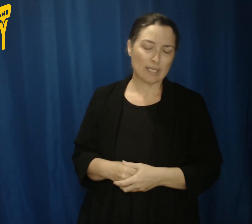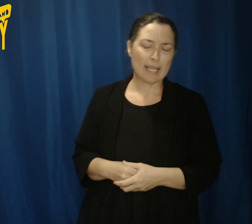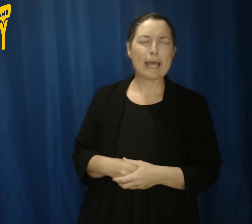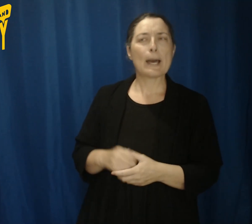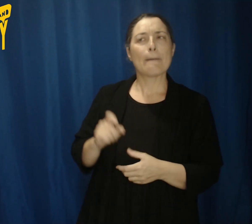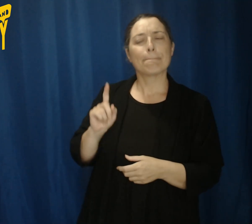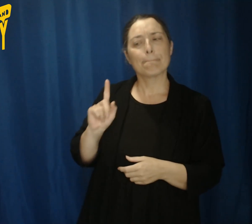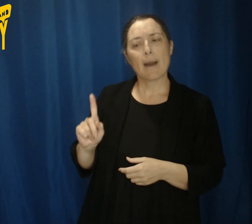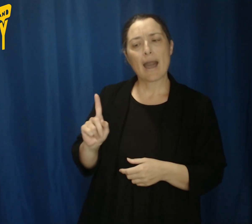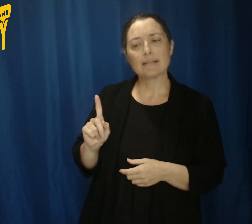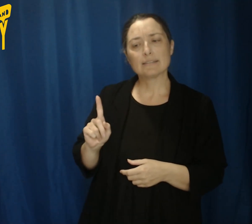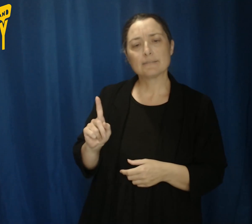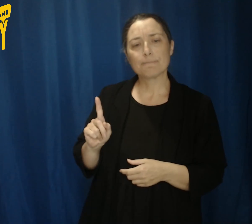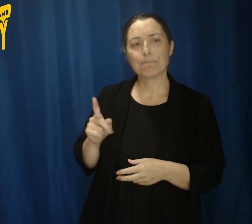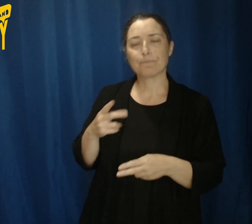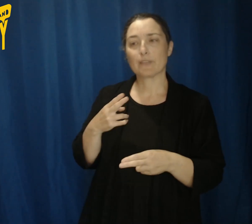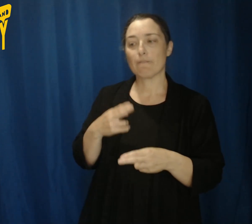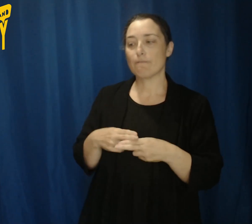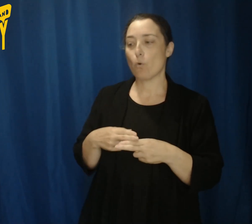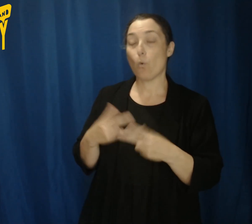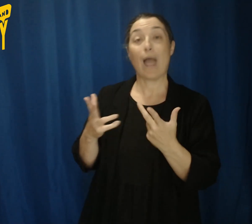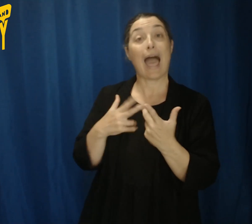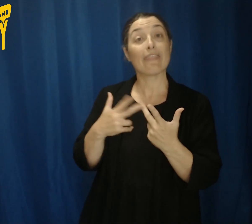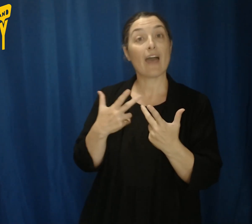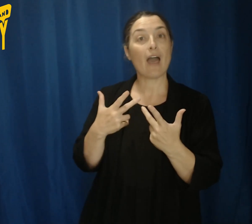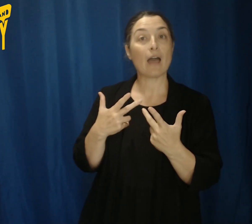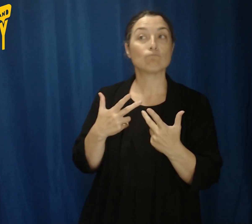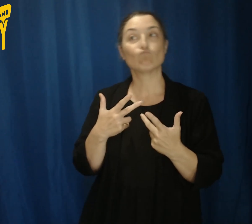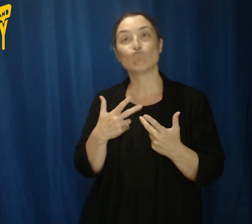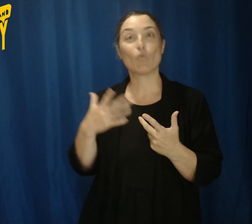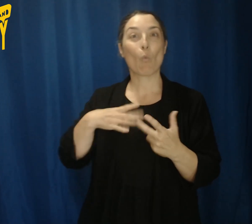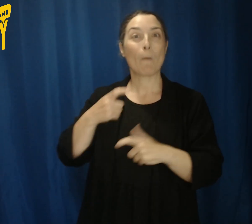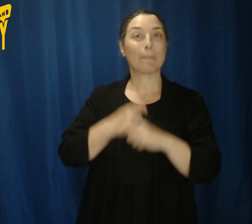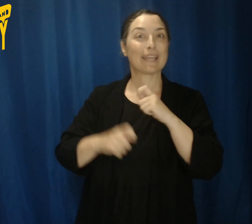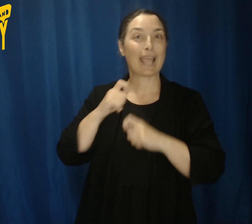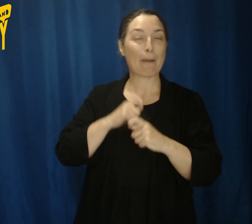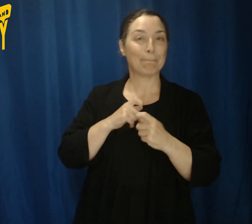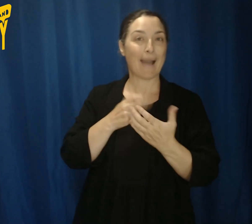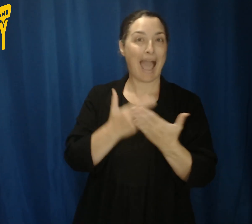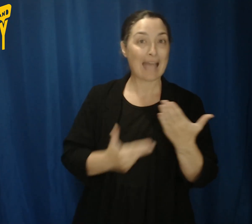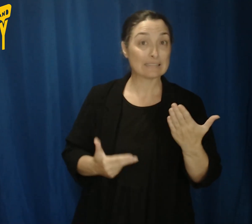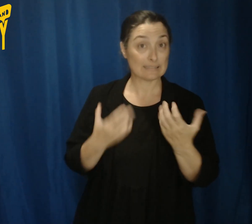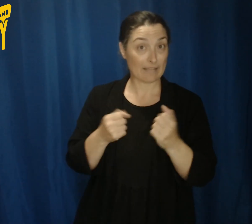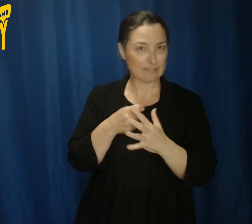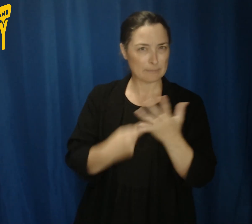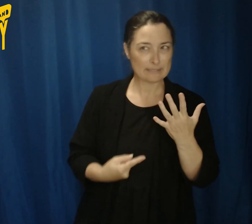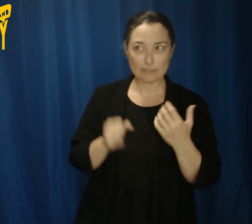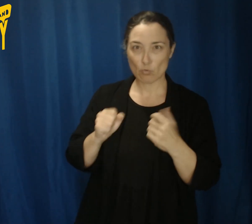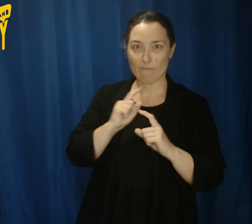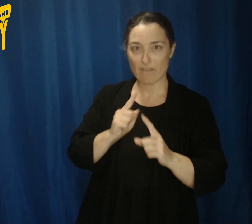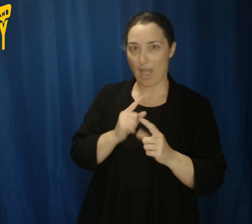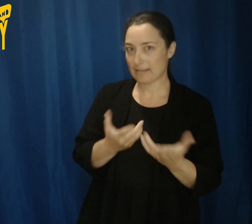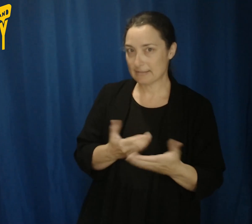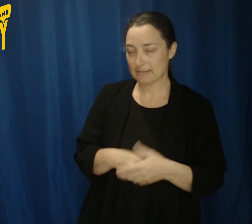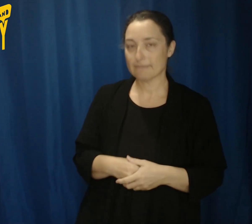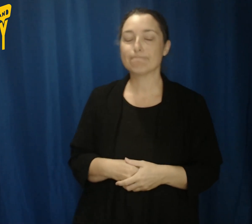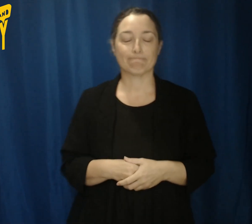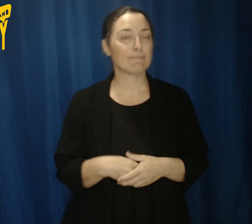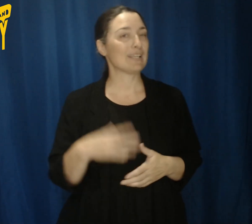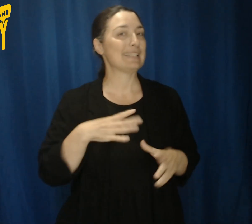would you say for upcoming artists, particularly those with a disability? You have to find a team. You